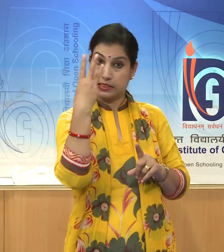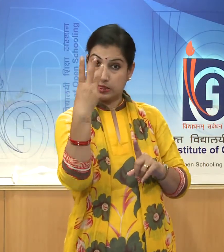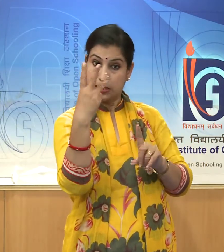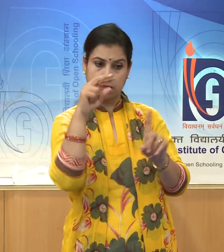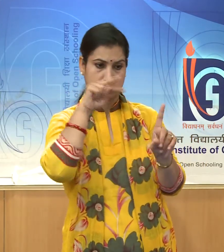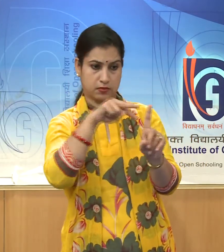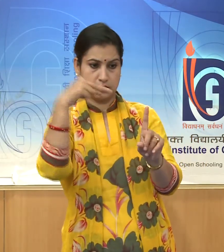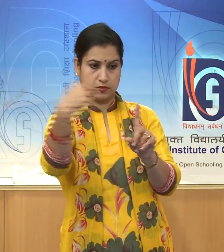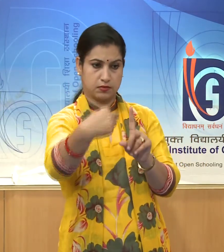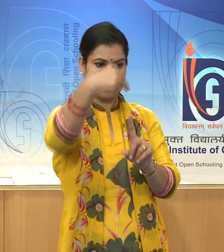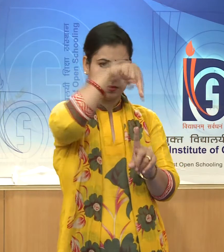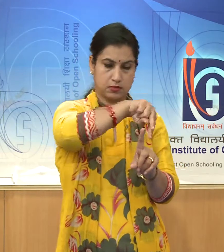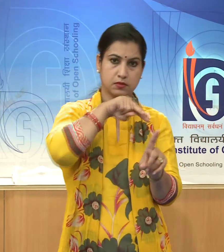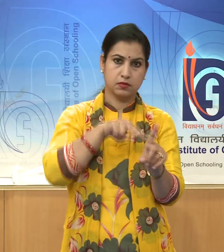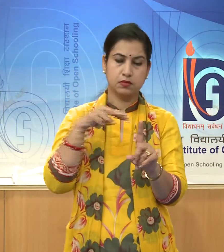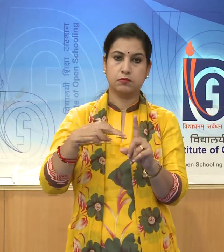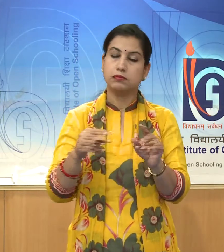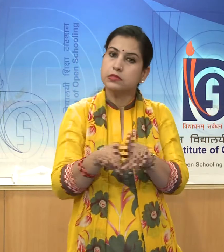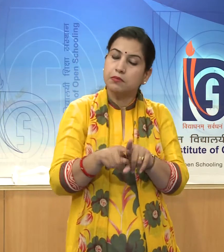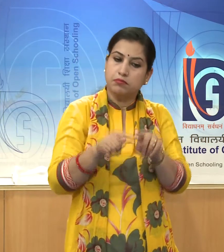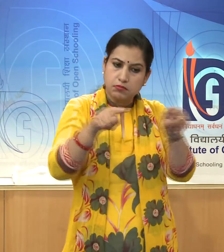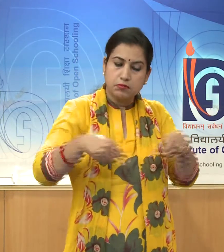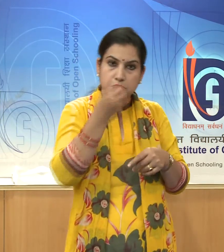three-dimensional forms in space.